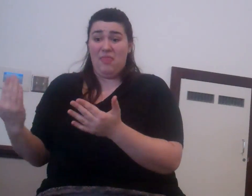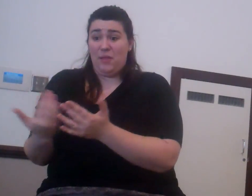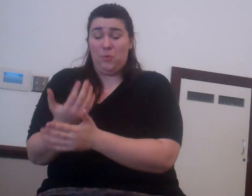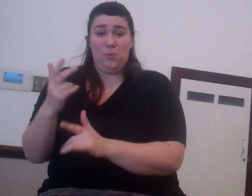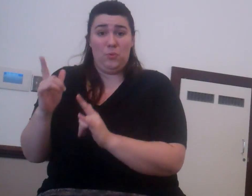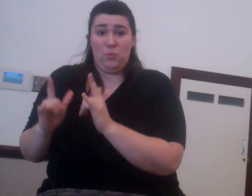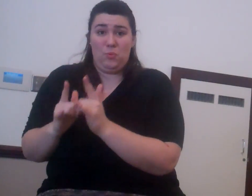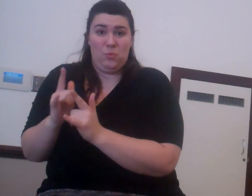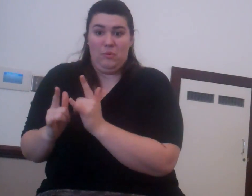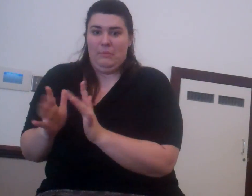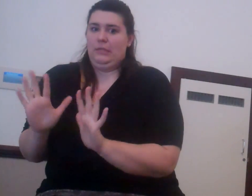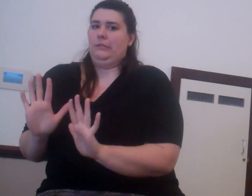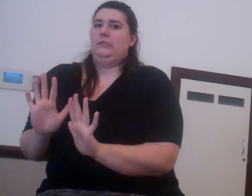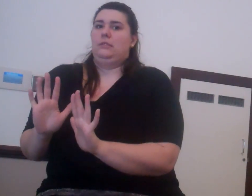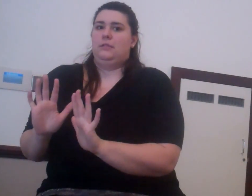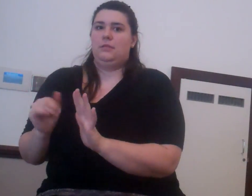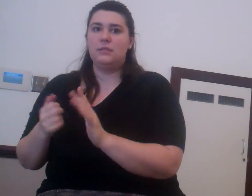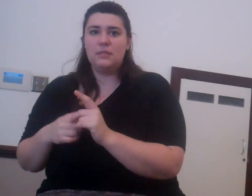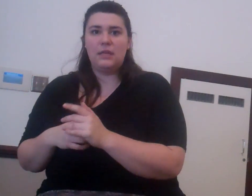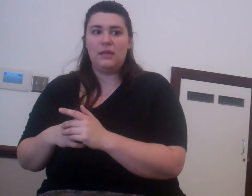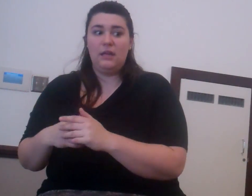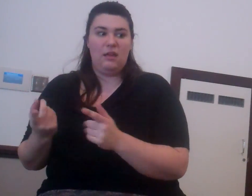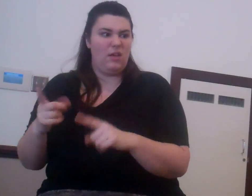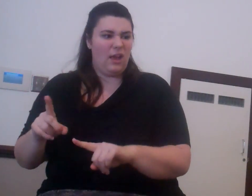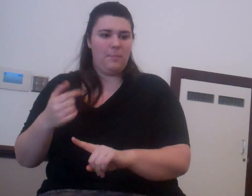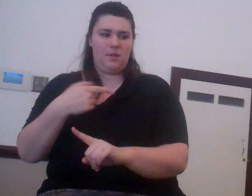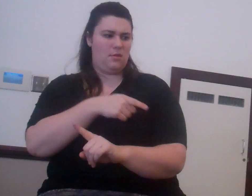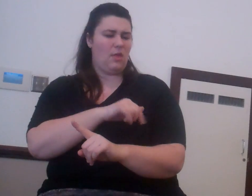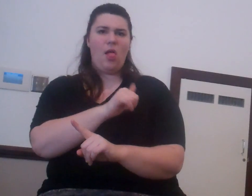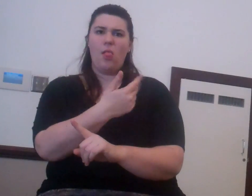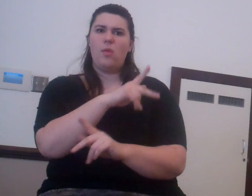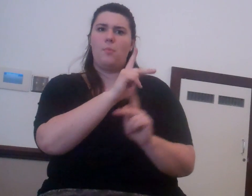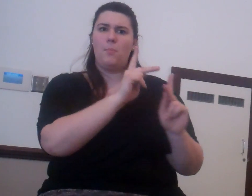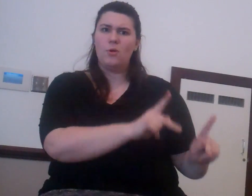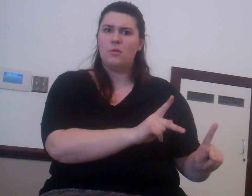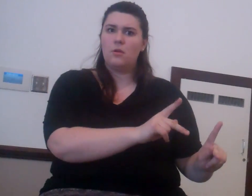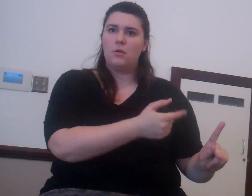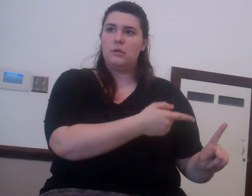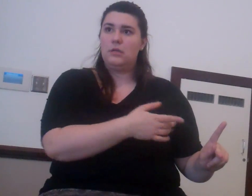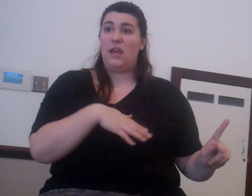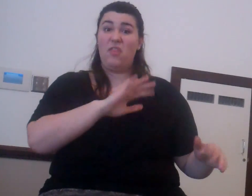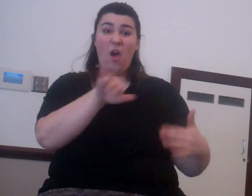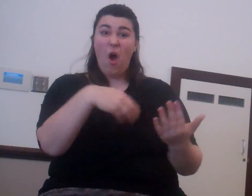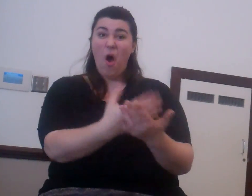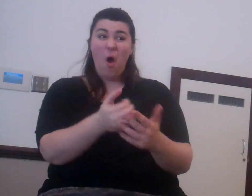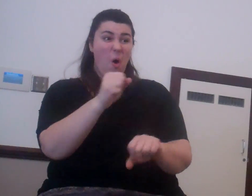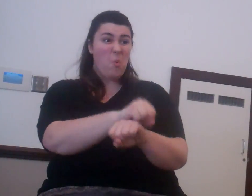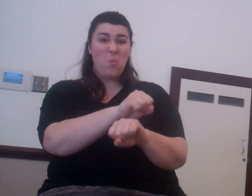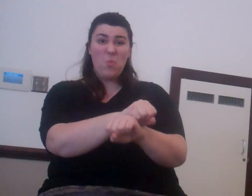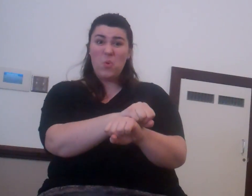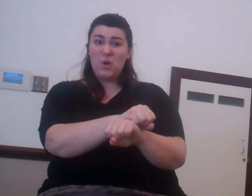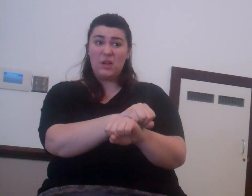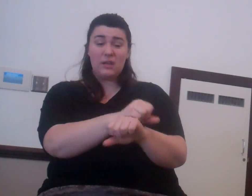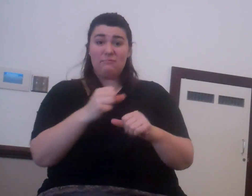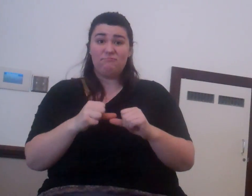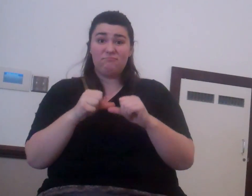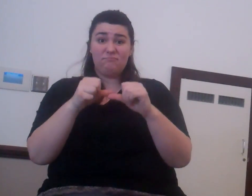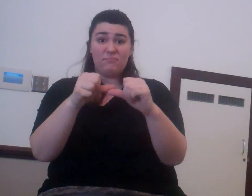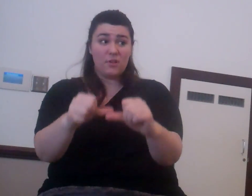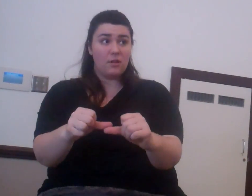Okay, all right, good, yeah, so I guess it's good they all still work there. They must be handling it okay. I think it's